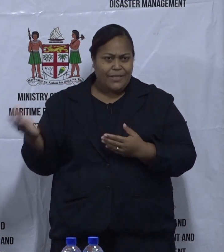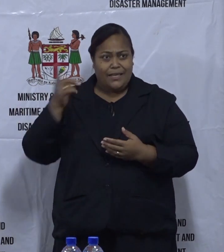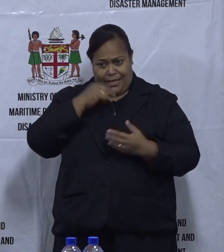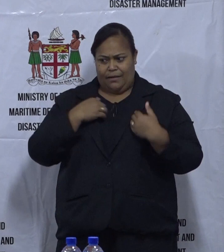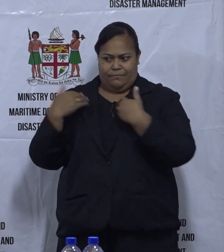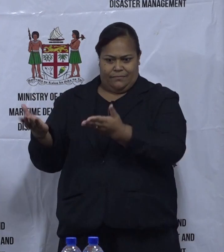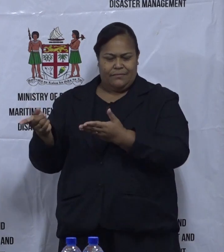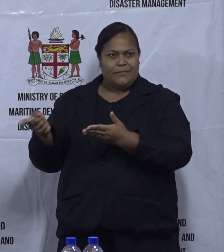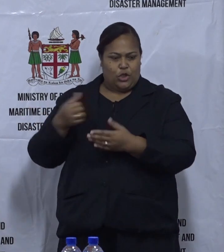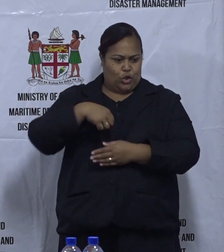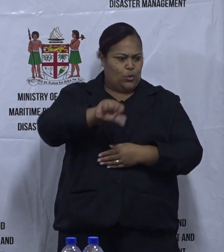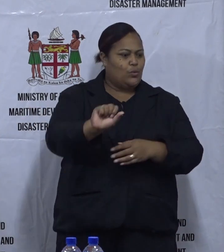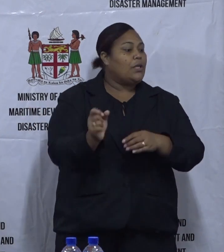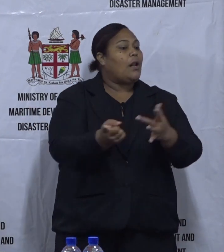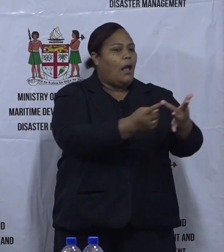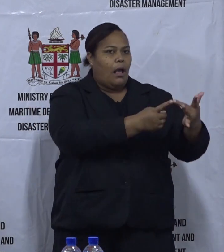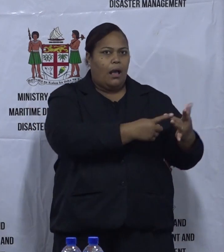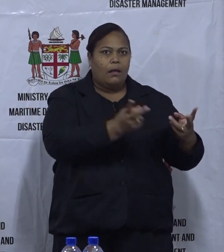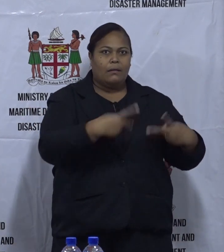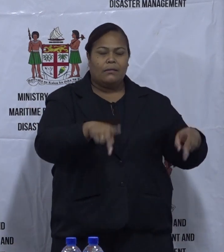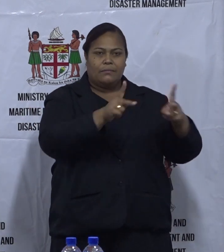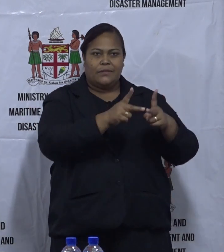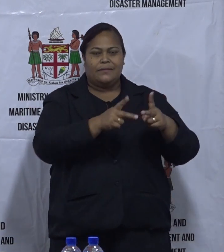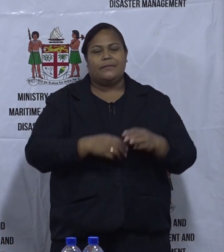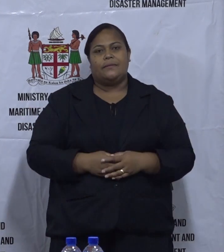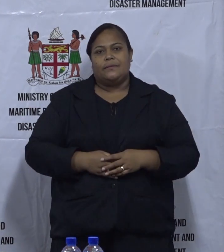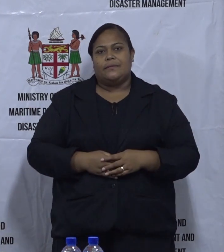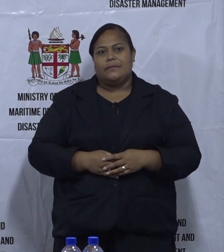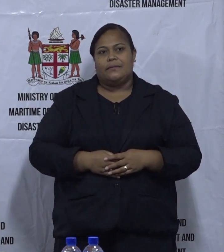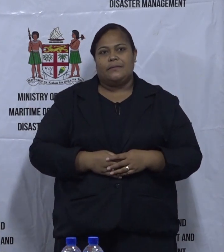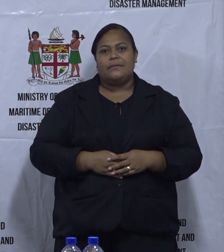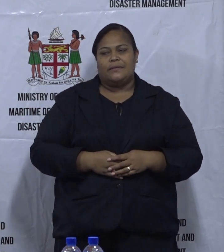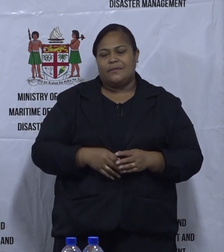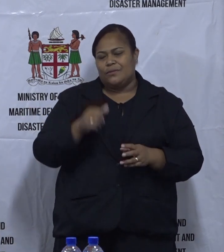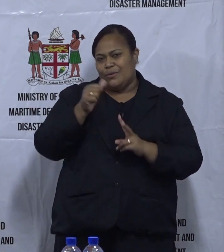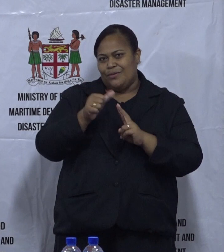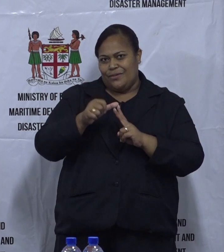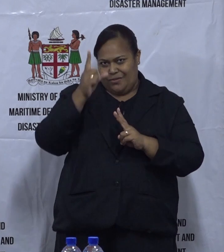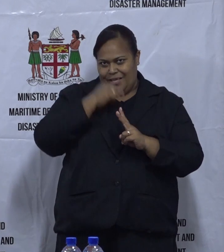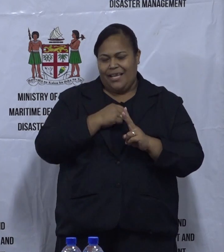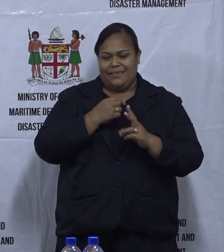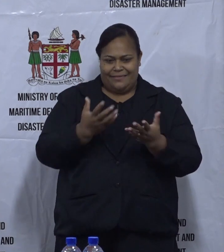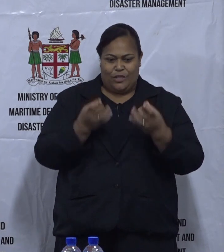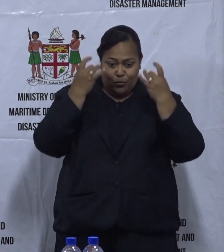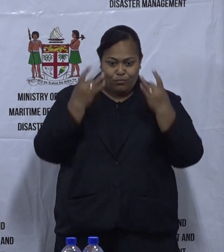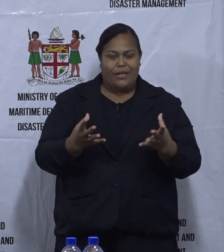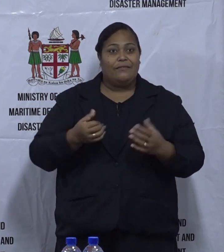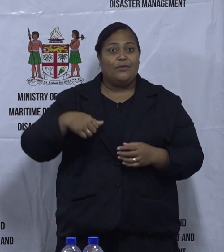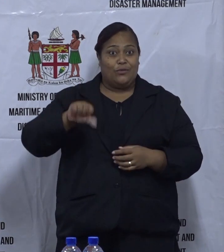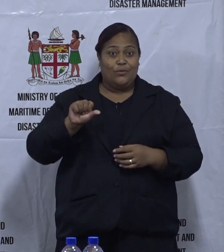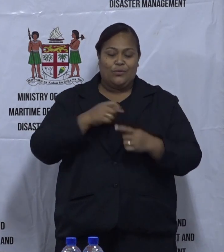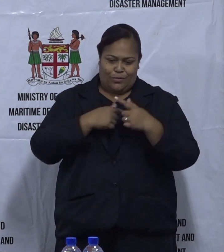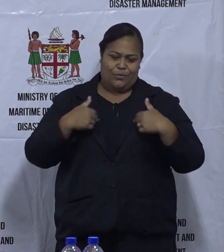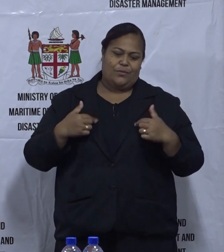outside the normal reticulation system that we have. And that is also serviceable, and it's ready for use, so we'll ensure